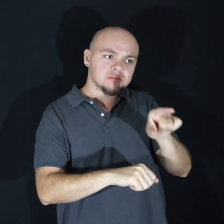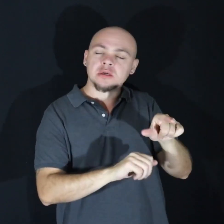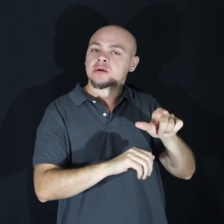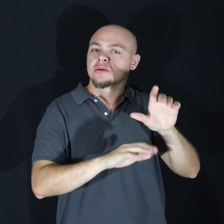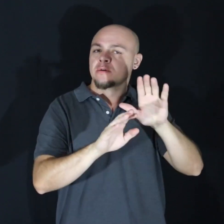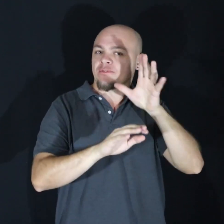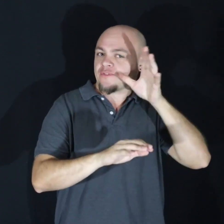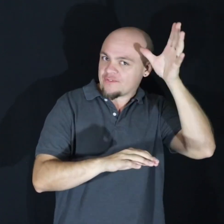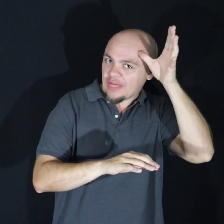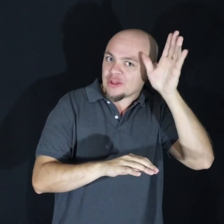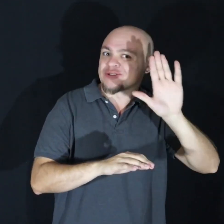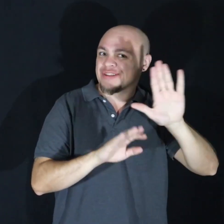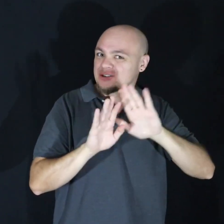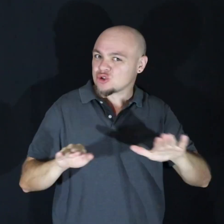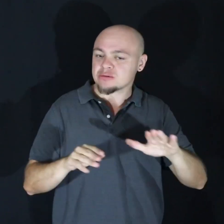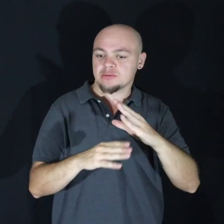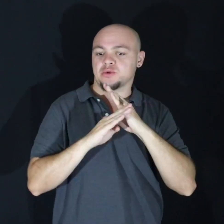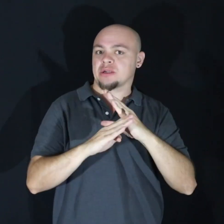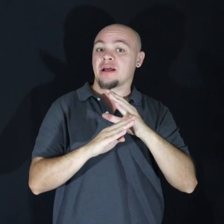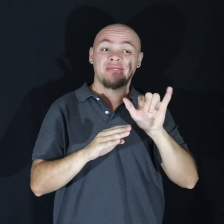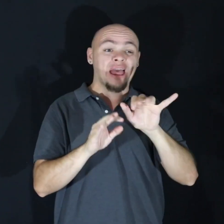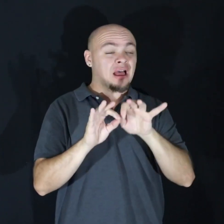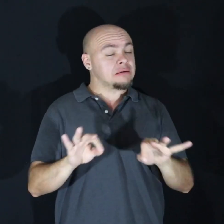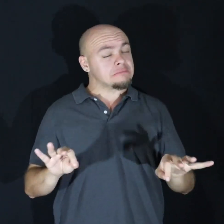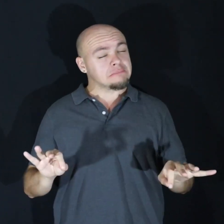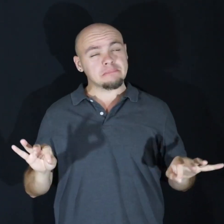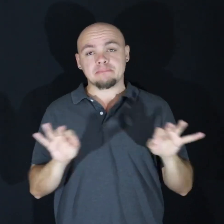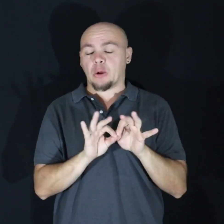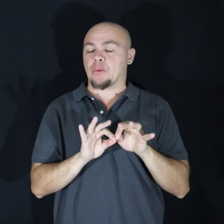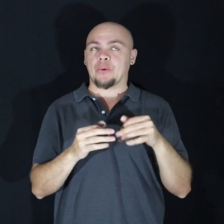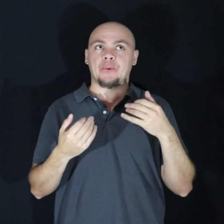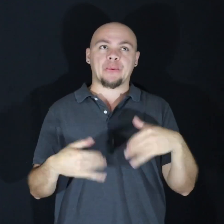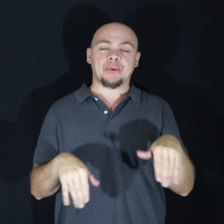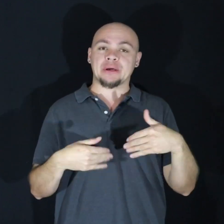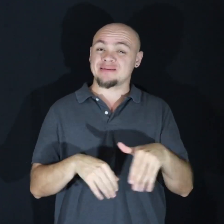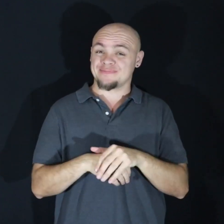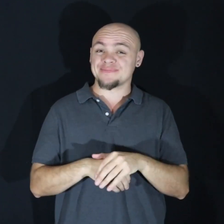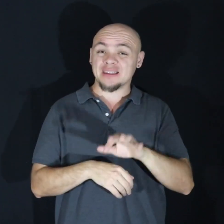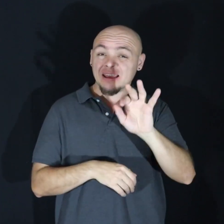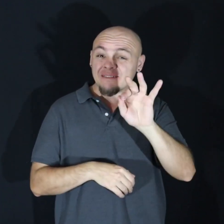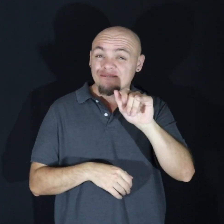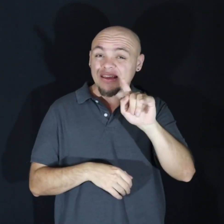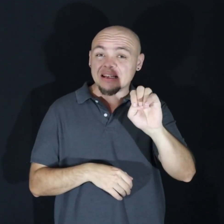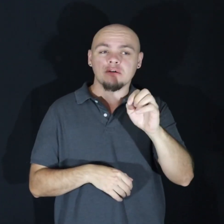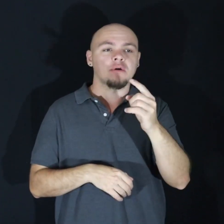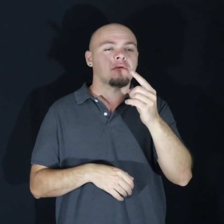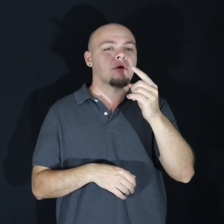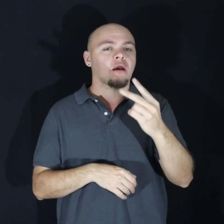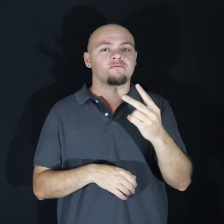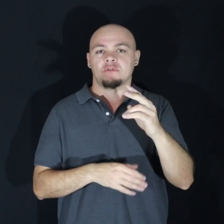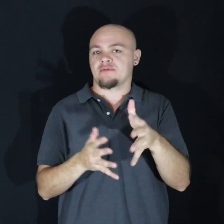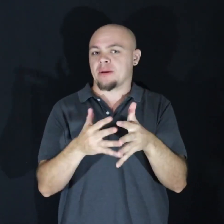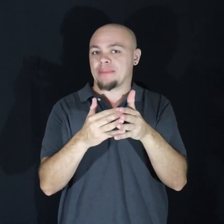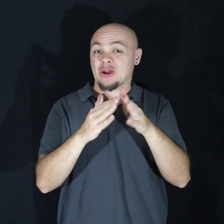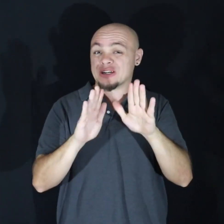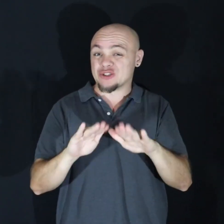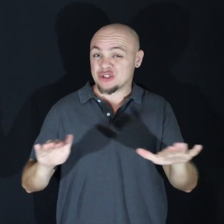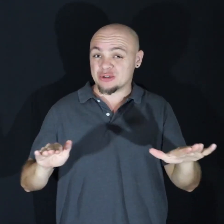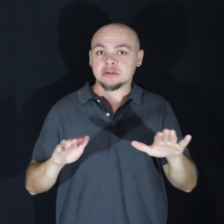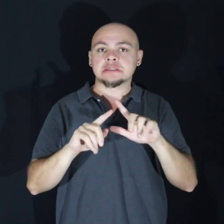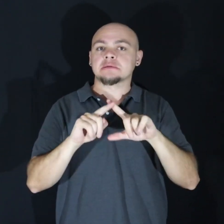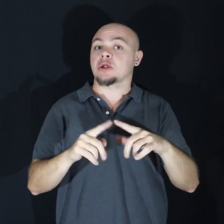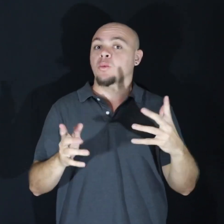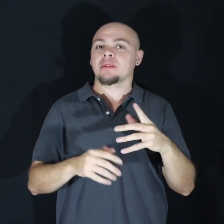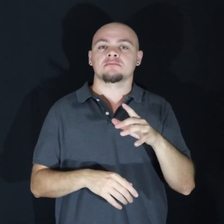The importance of this pursuit cannot be overstated. The fate of nearly half of America's children depends on